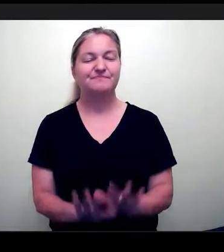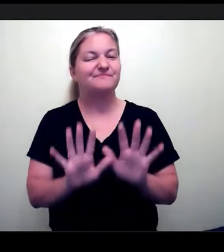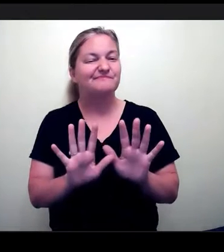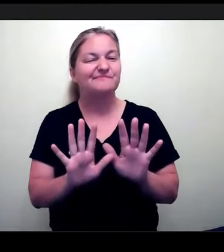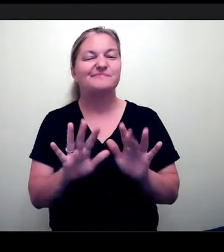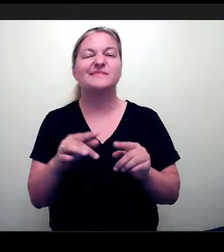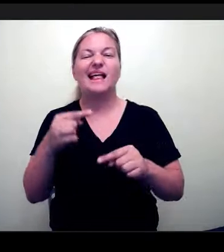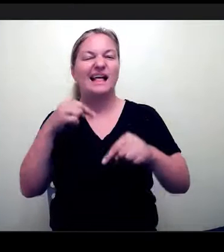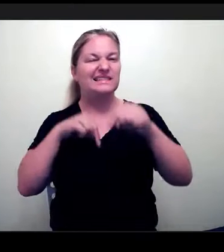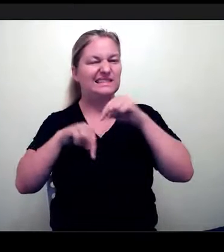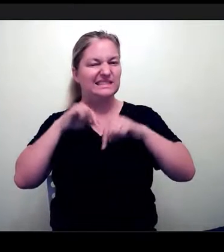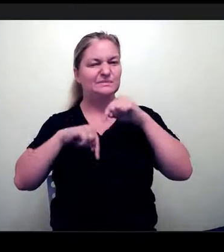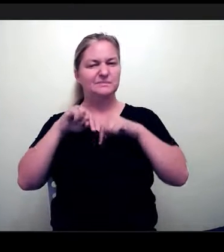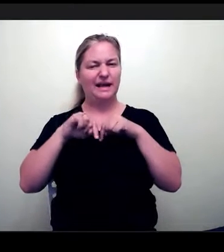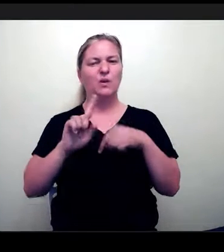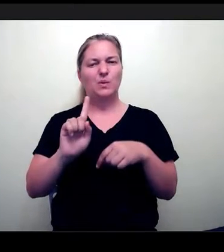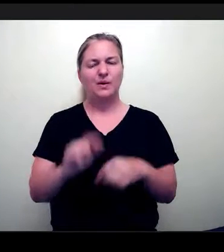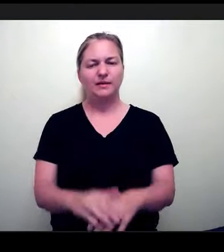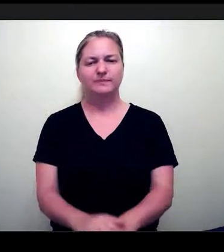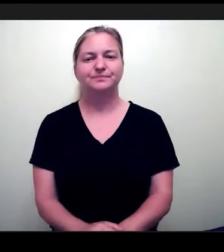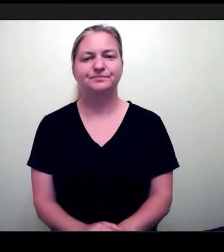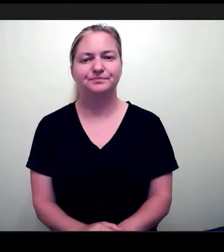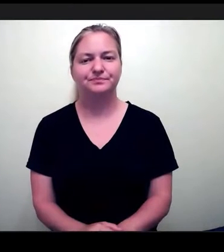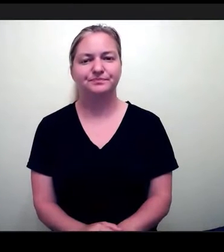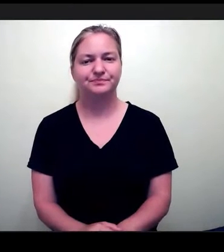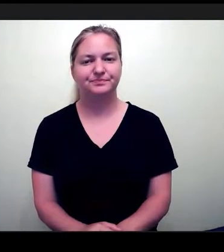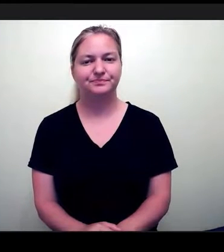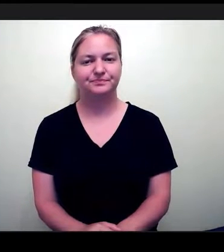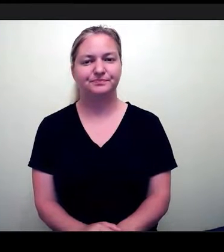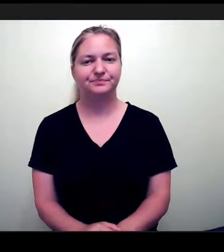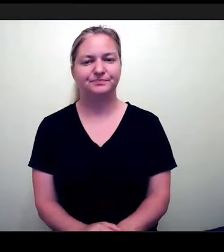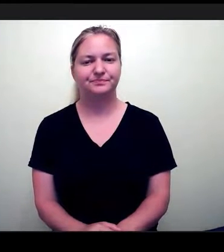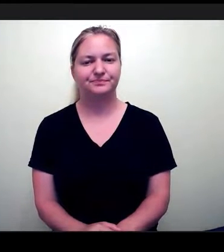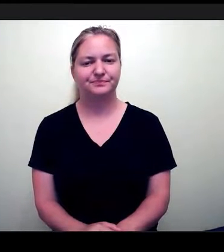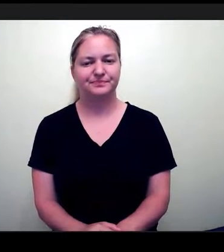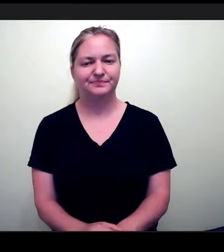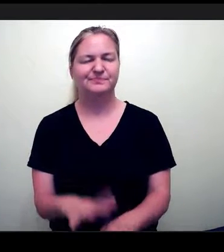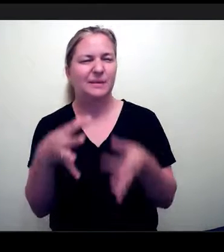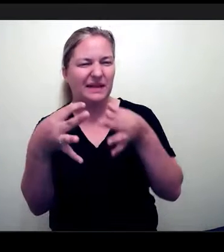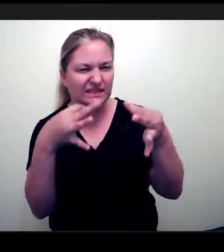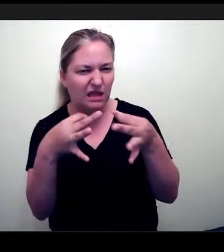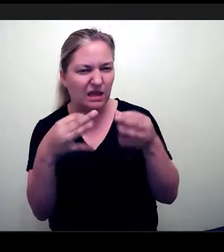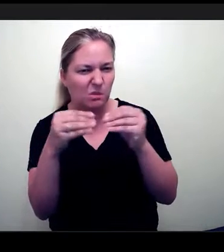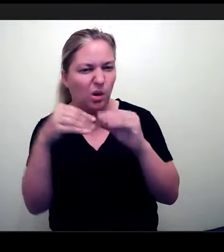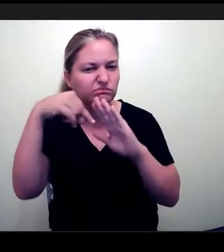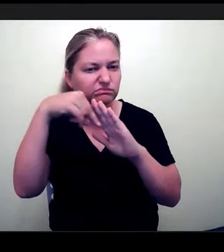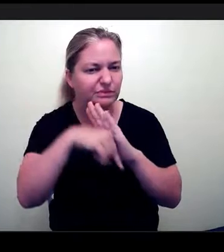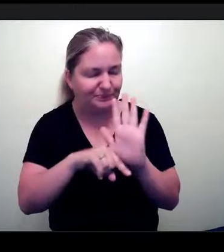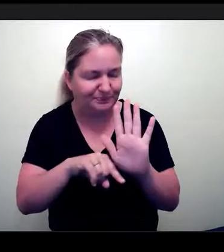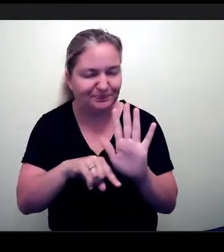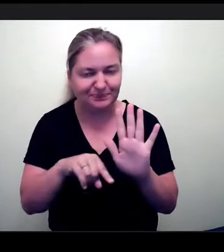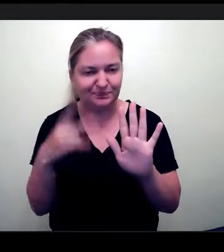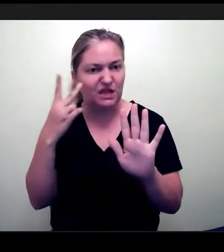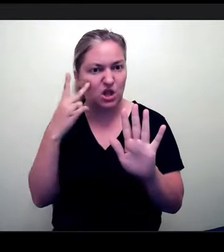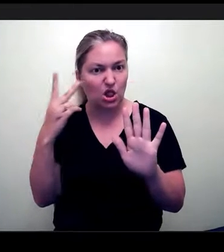And then we But let me go back a little bit and kind of explain.